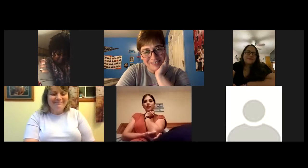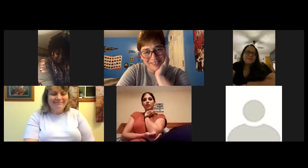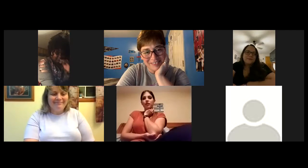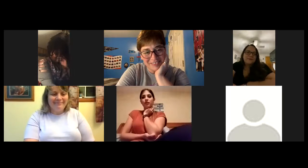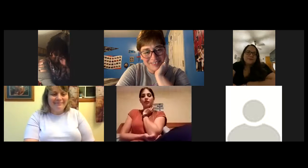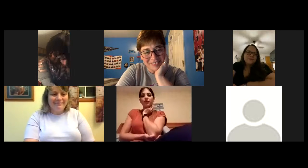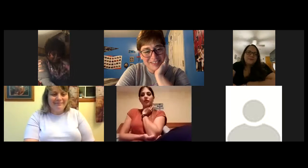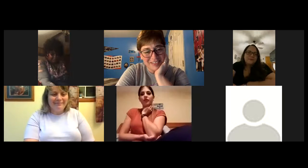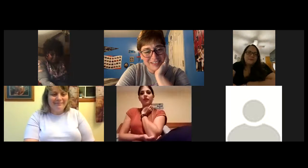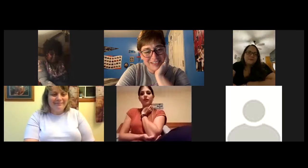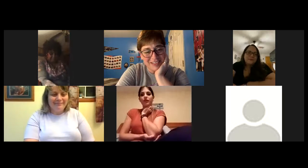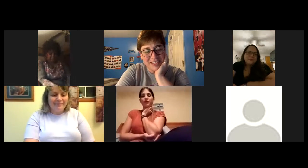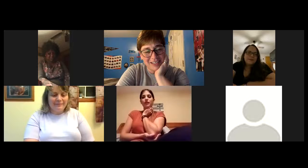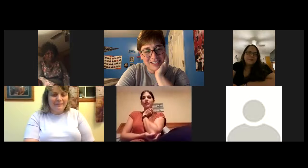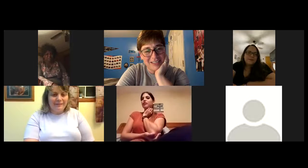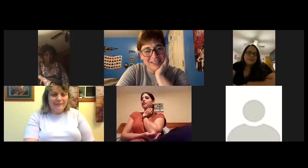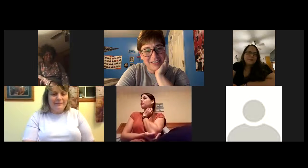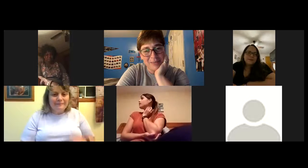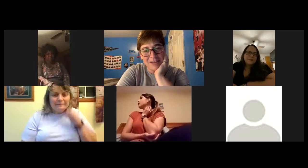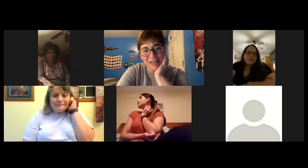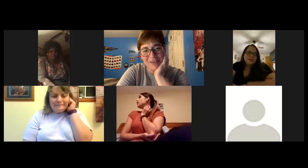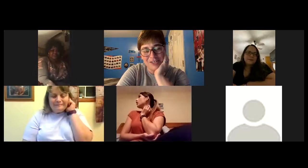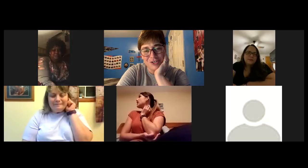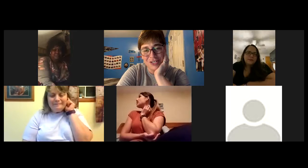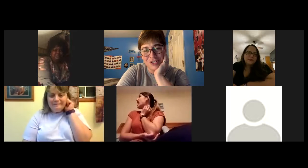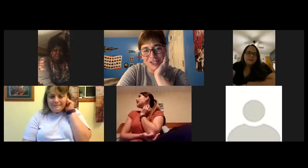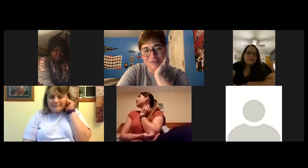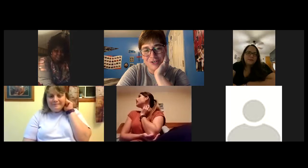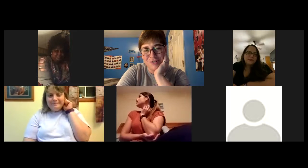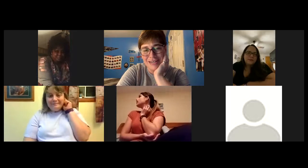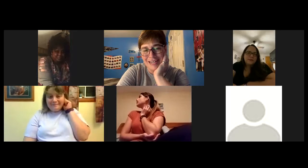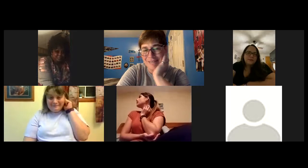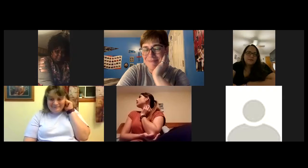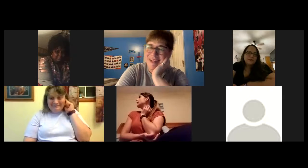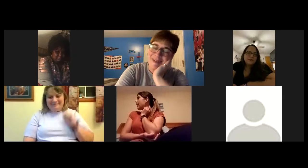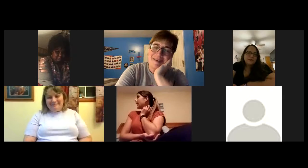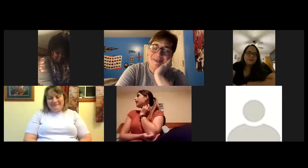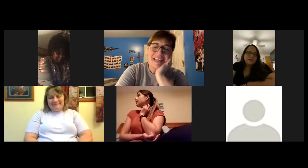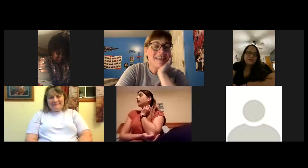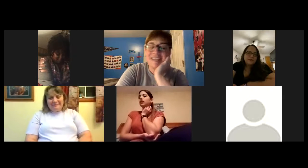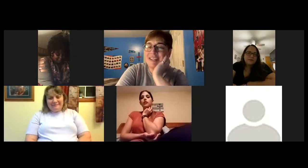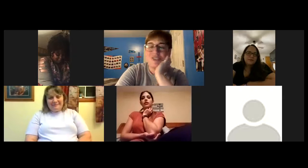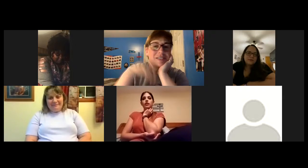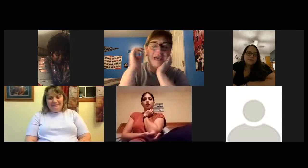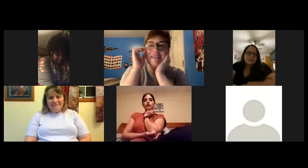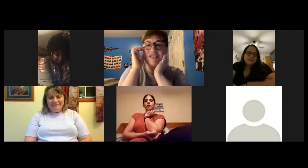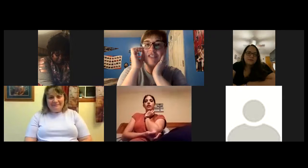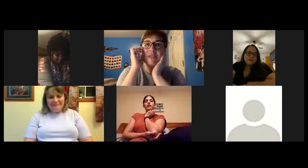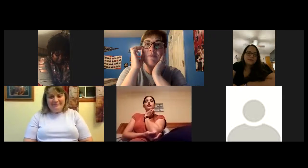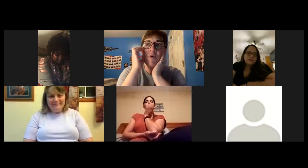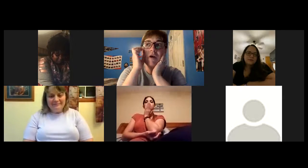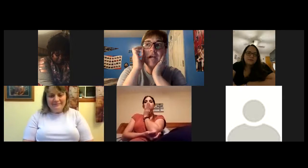ones? Yes. Anybody have any suggestions for Joanne? I'm trying to, I think just